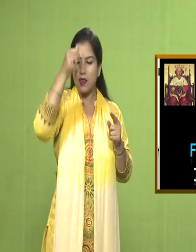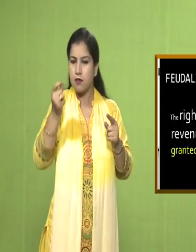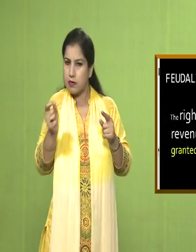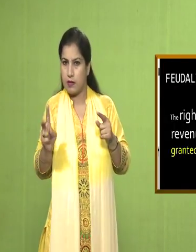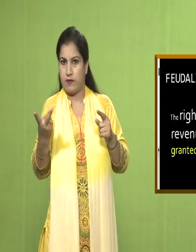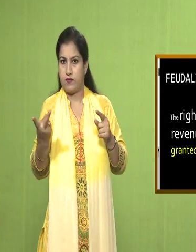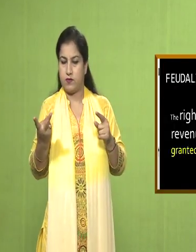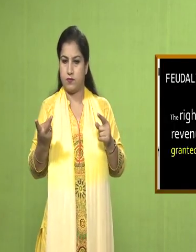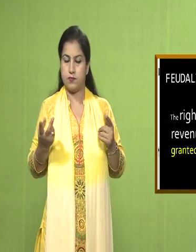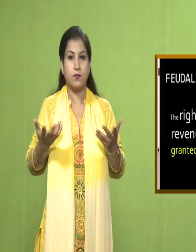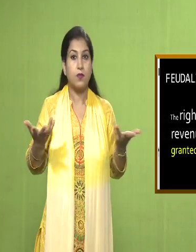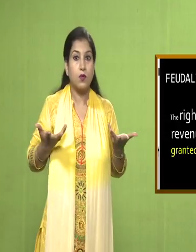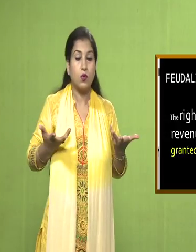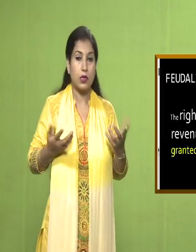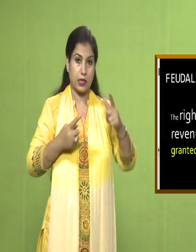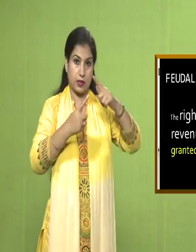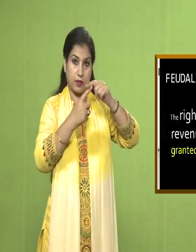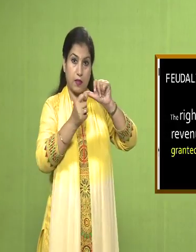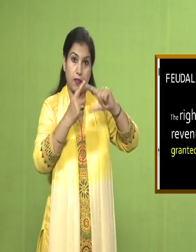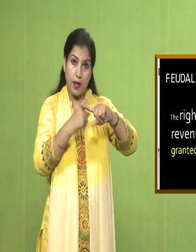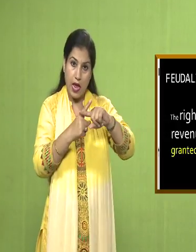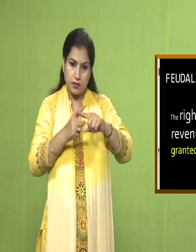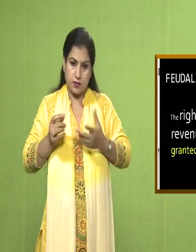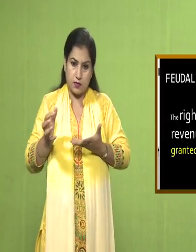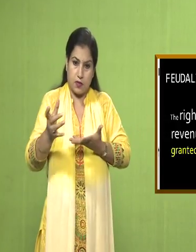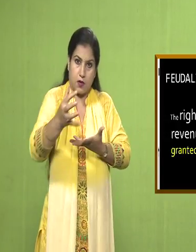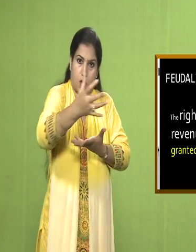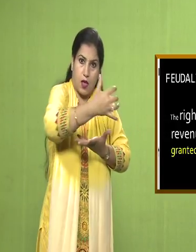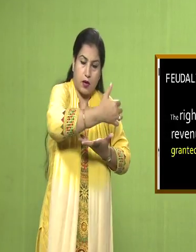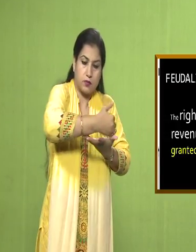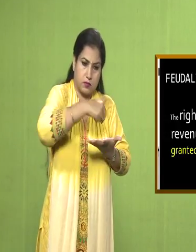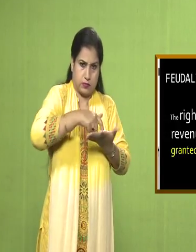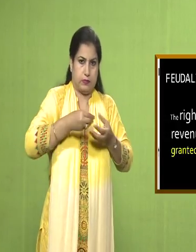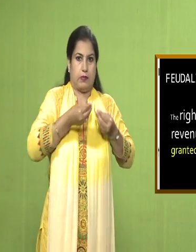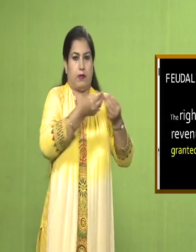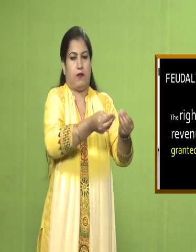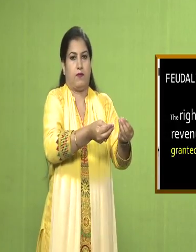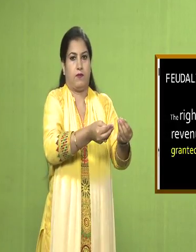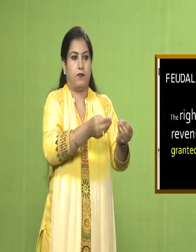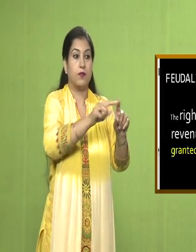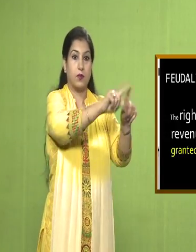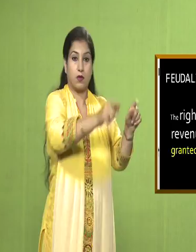The right to collect the revenue was granted to the feudal